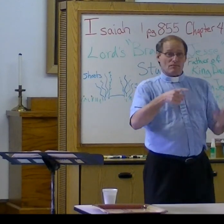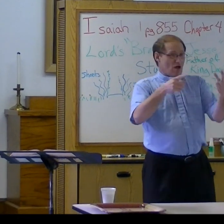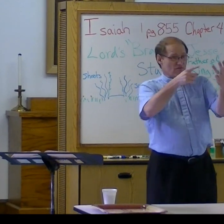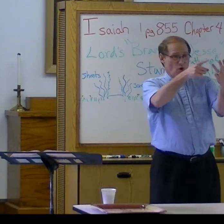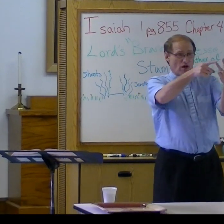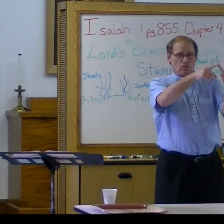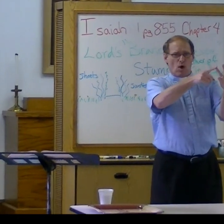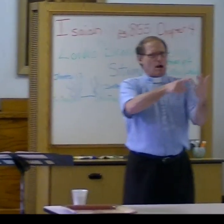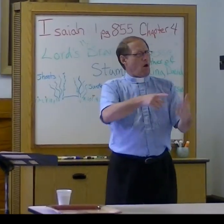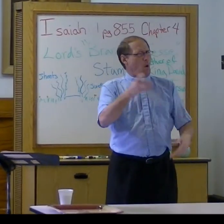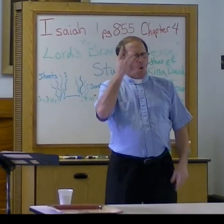Fourth one,